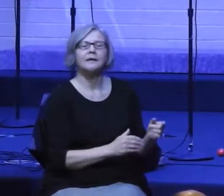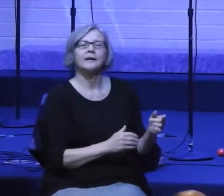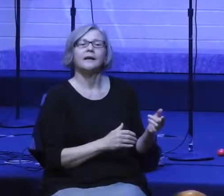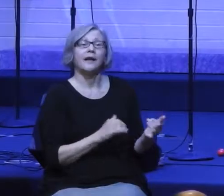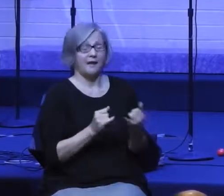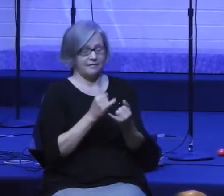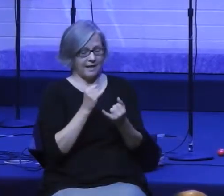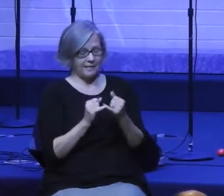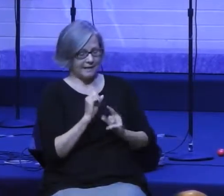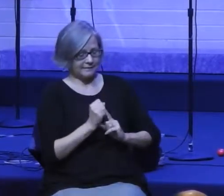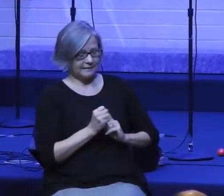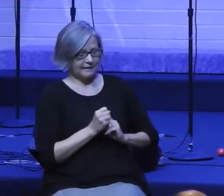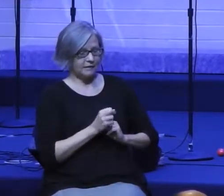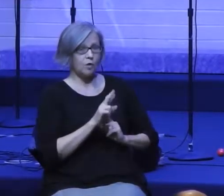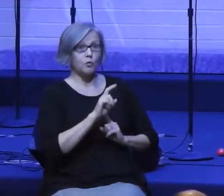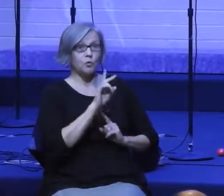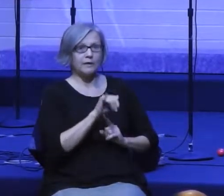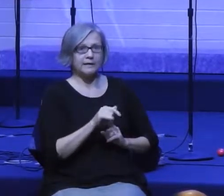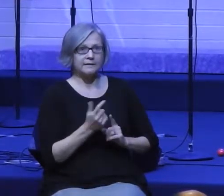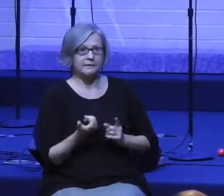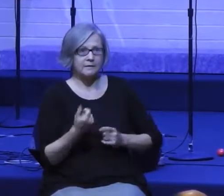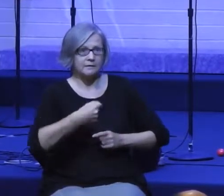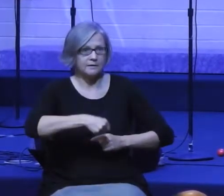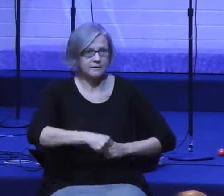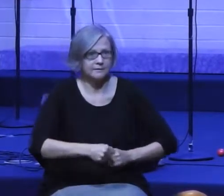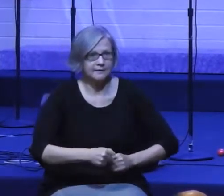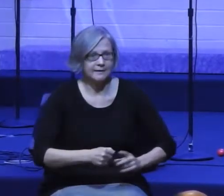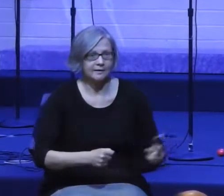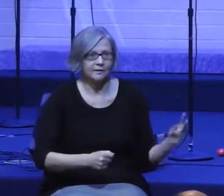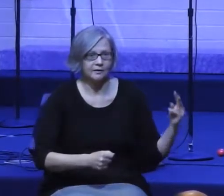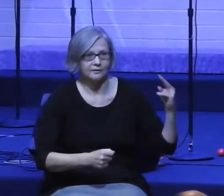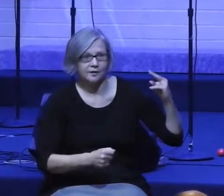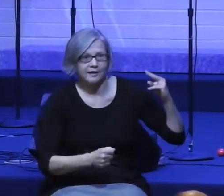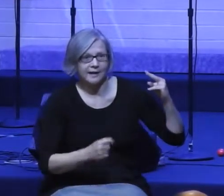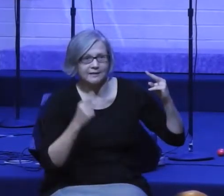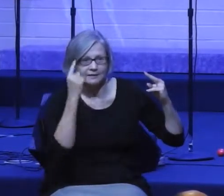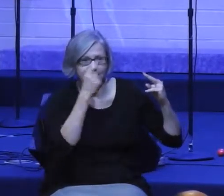the closing scene, Rudy sees on the line, right? Close up.